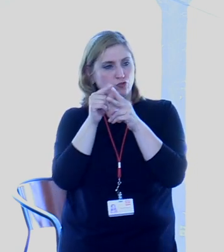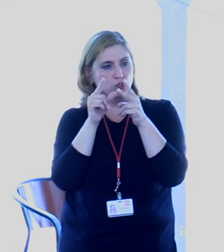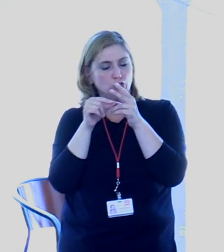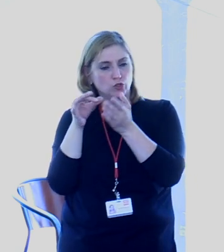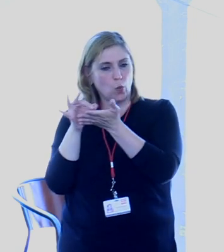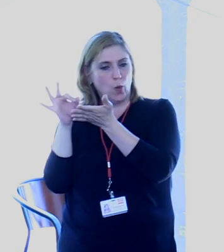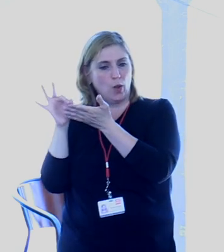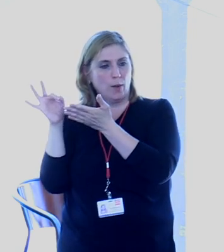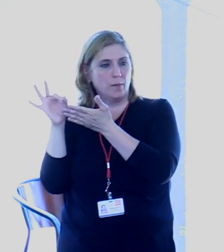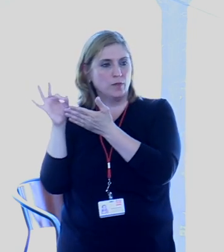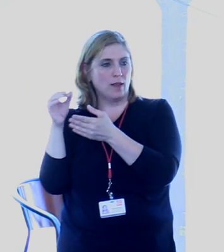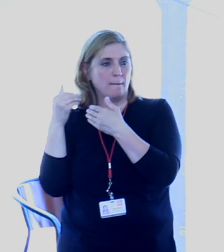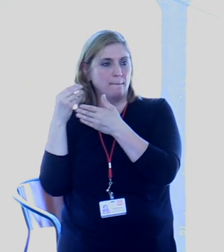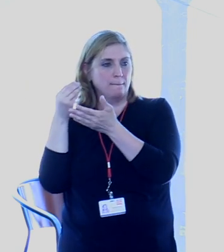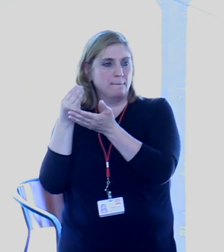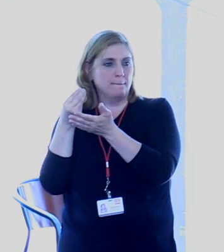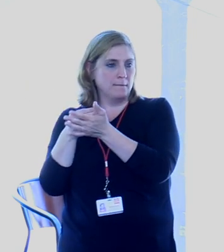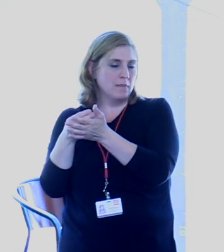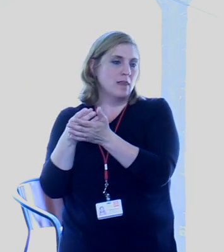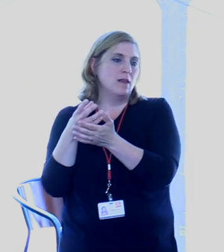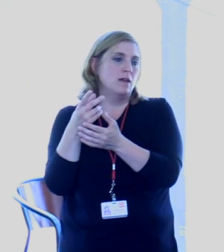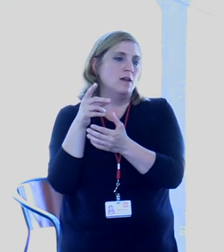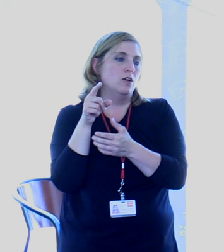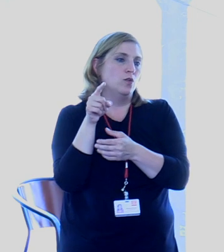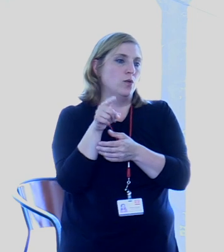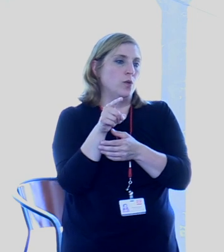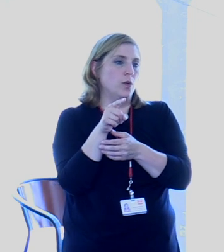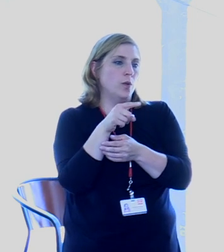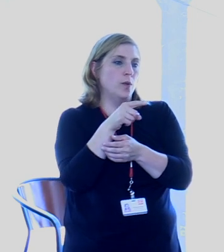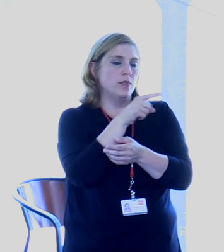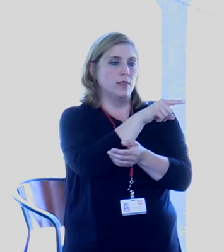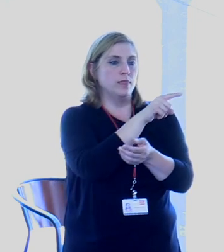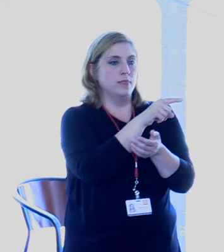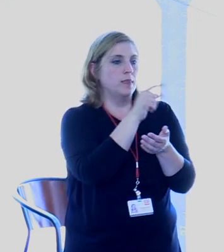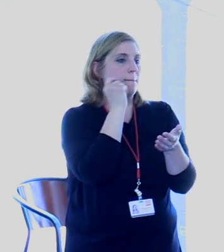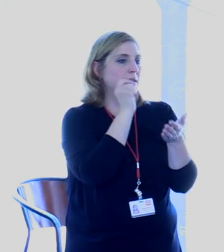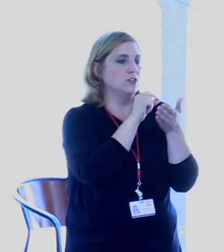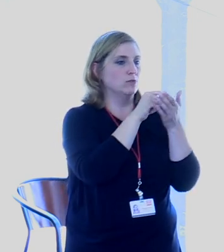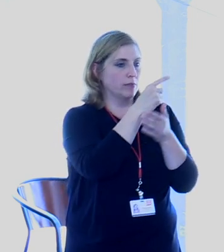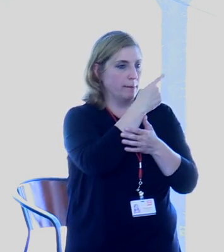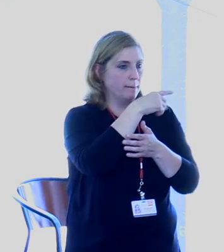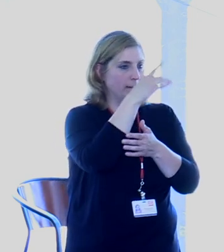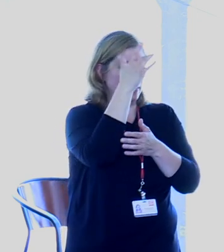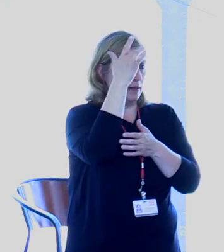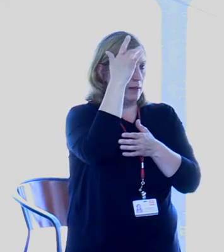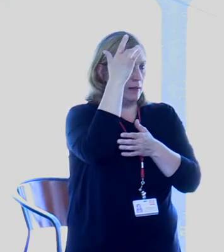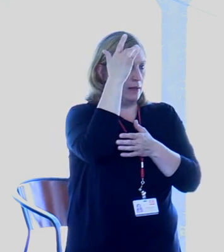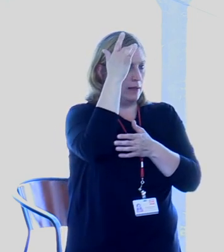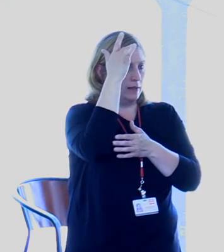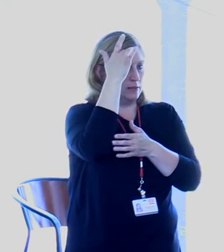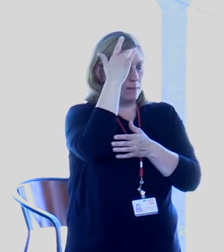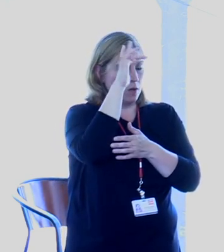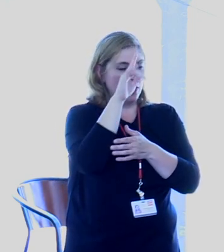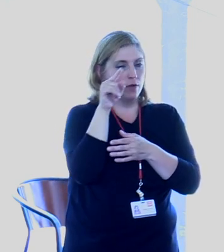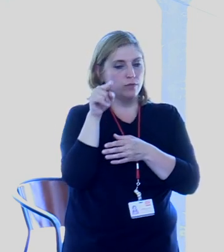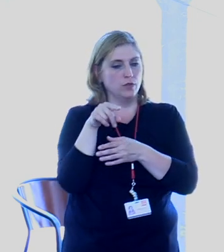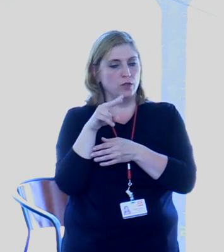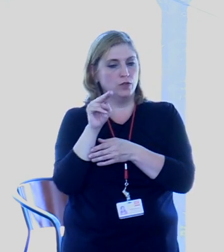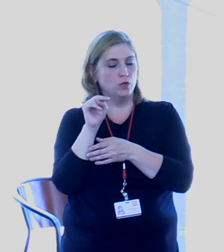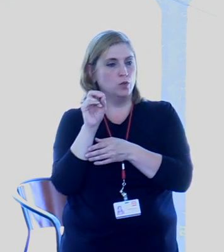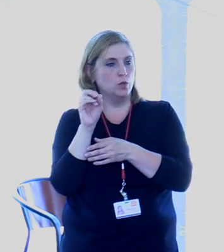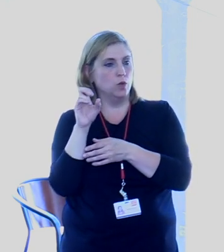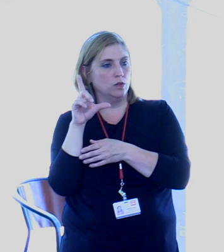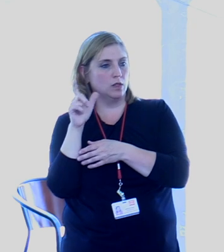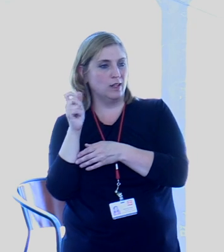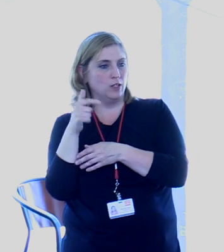coin, you will be rich. If you choose the pencil, you will be intelligent. And if you choose the noodle,